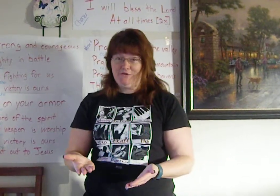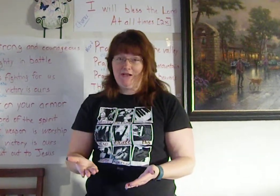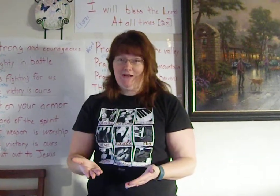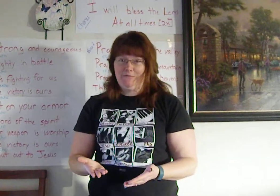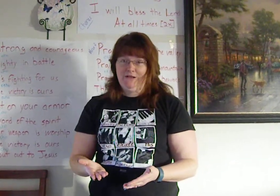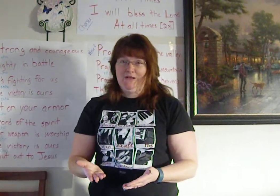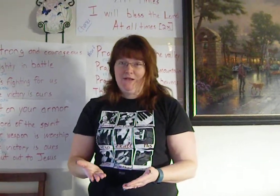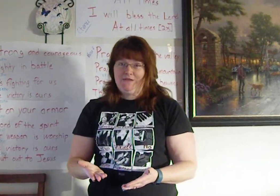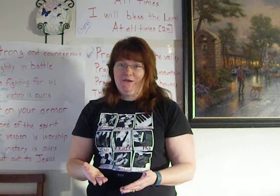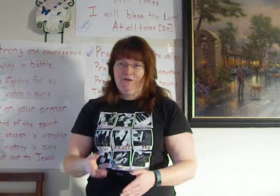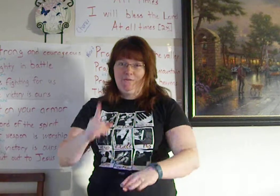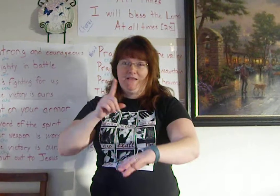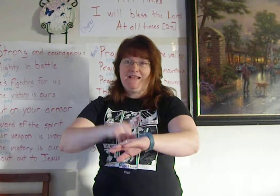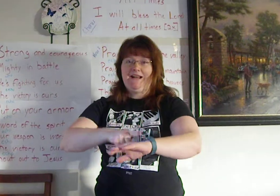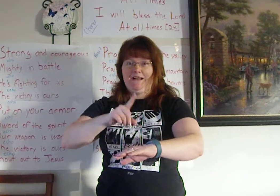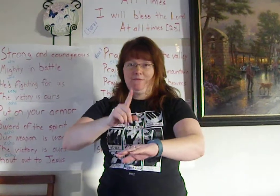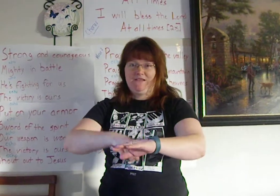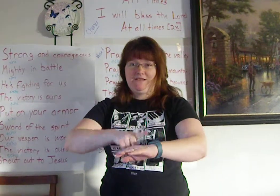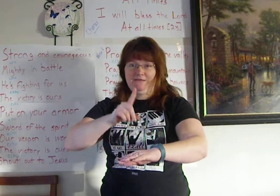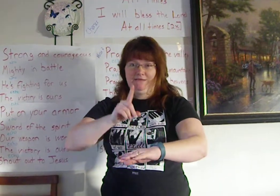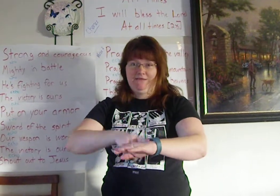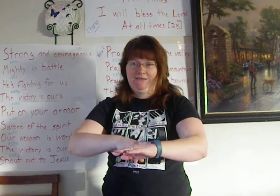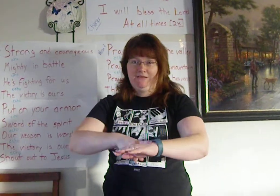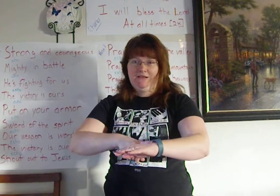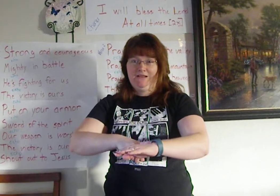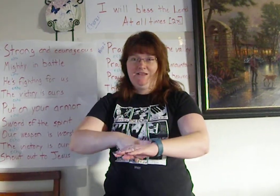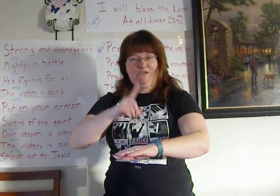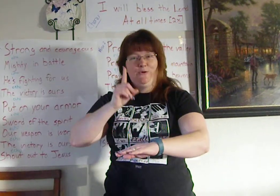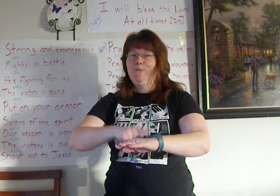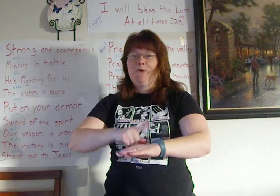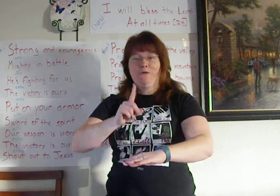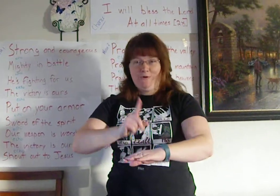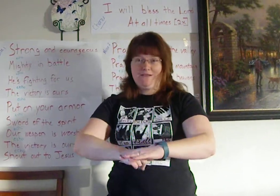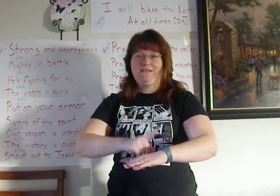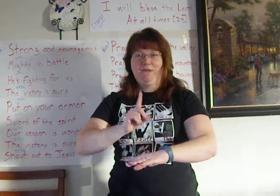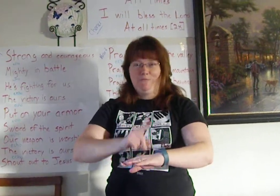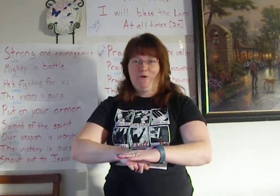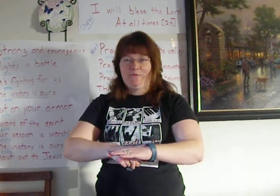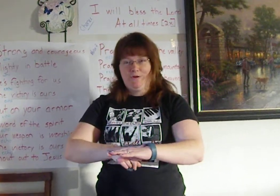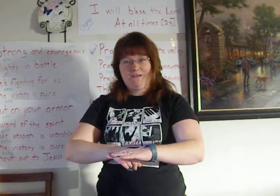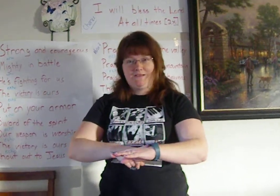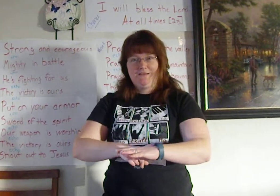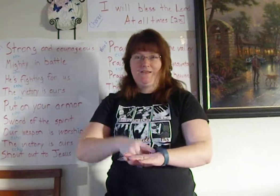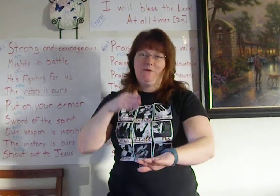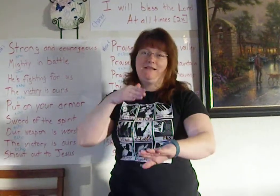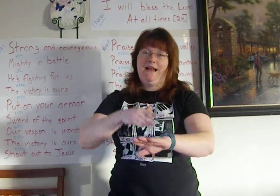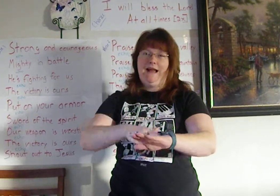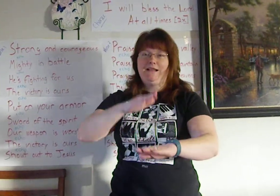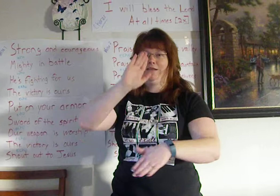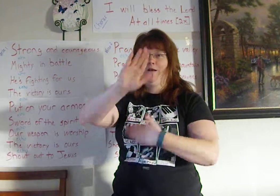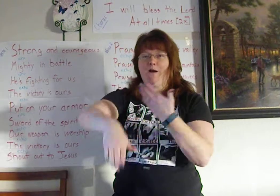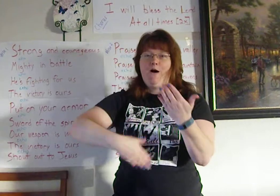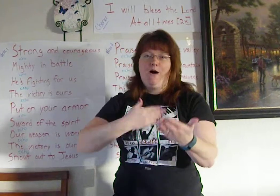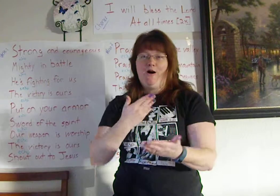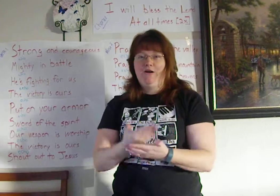for time. So, times. Just do it more than once to mean more than once. So it's at